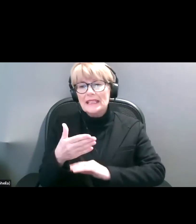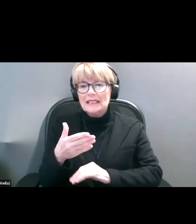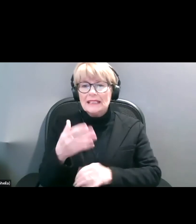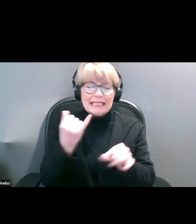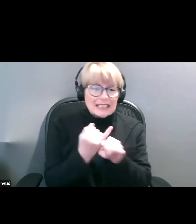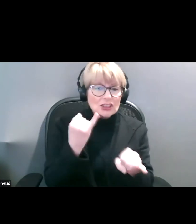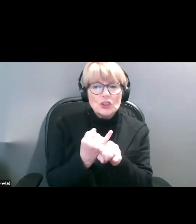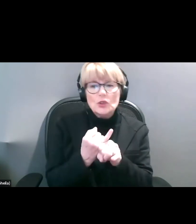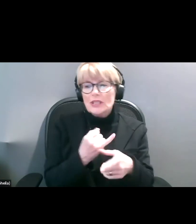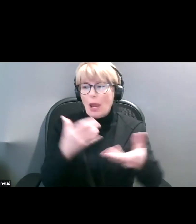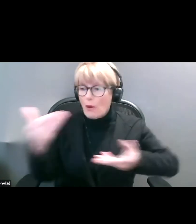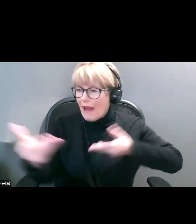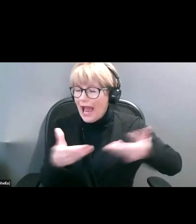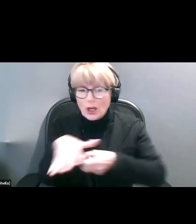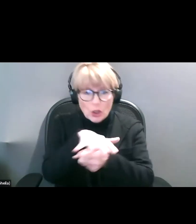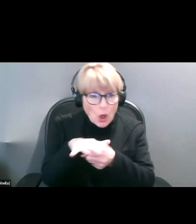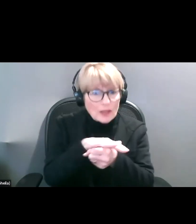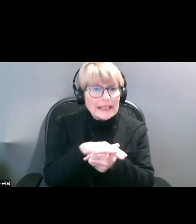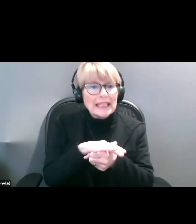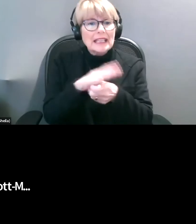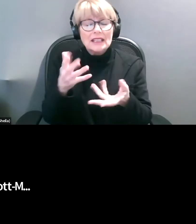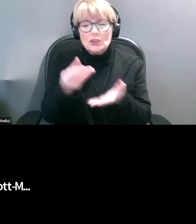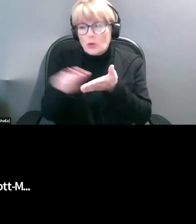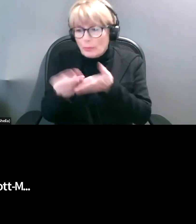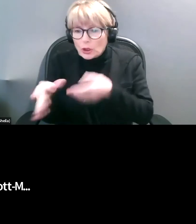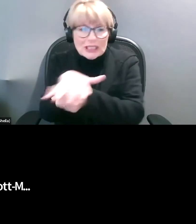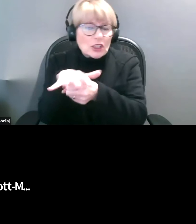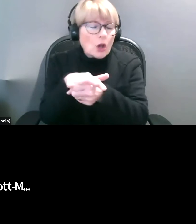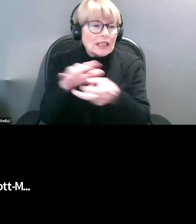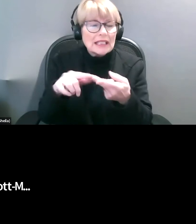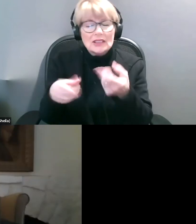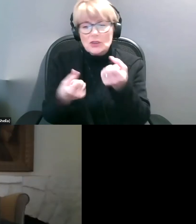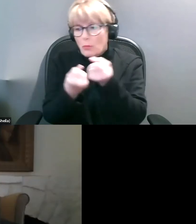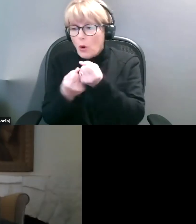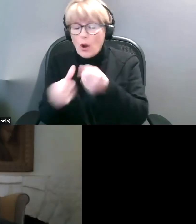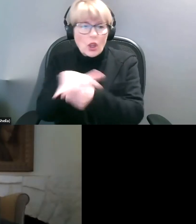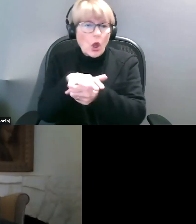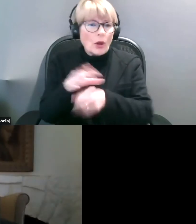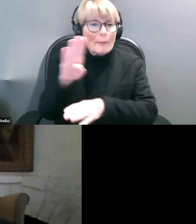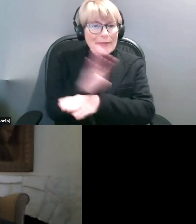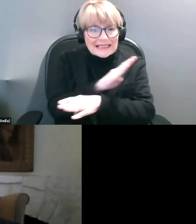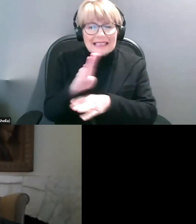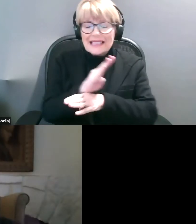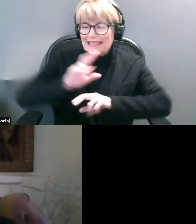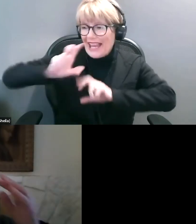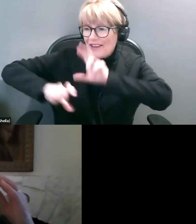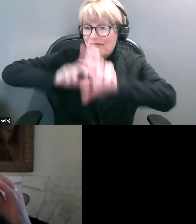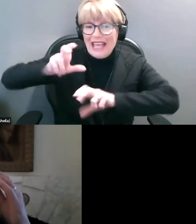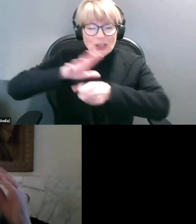create career pathways to wealth, to purchase locally, support local businesses, to invest locally,